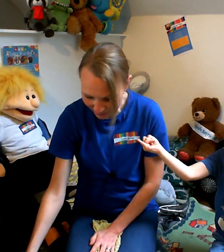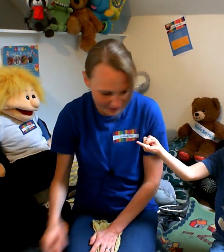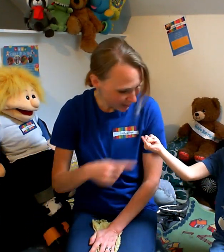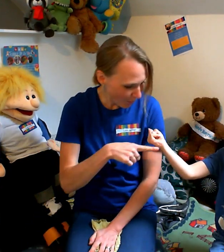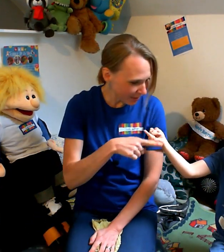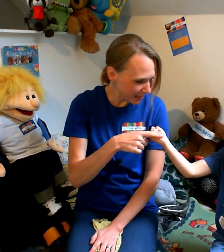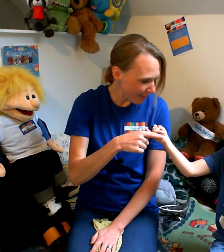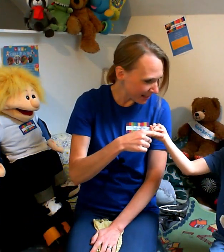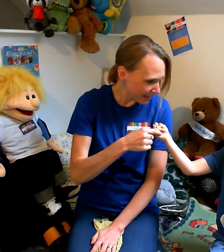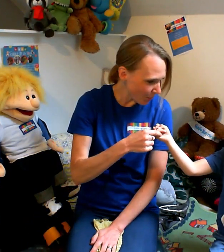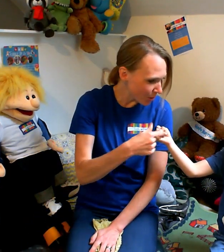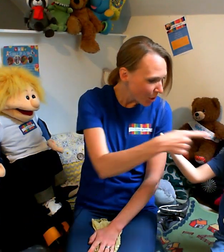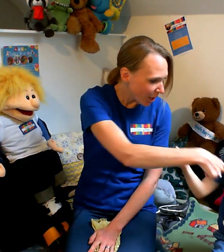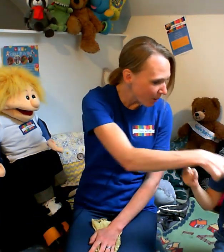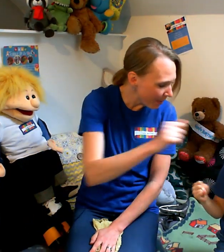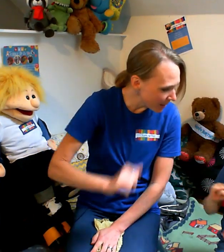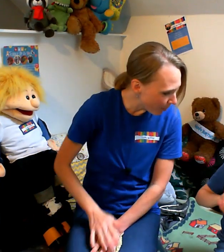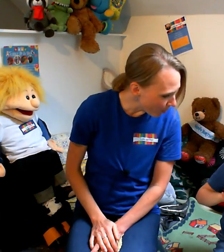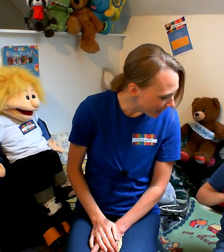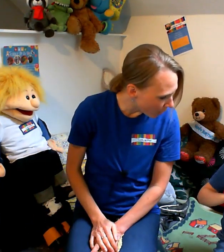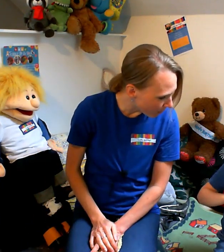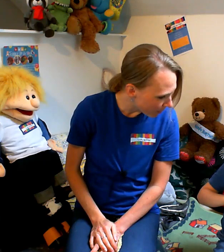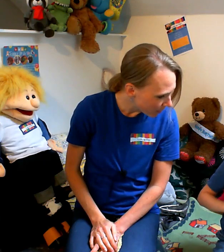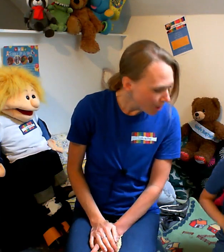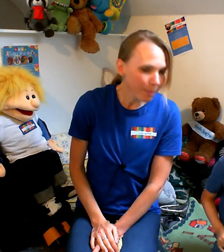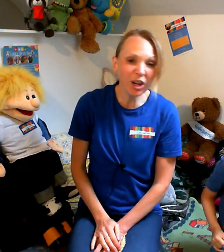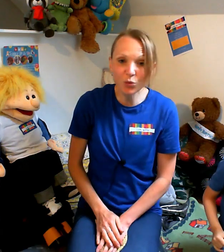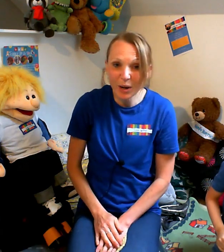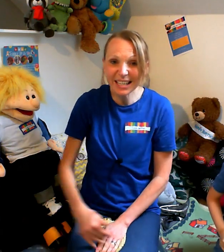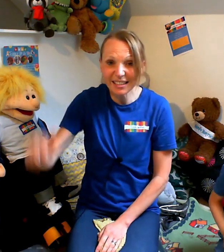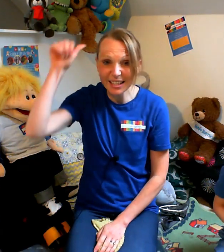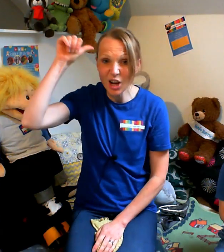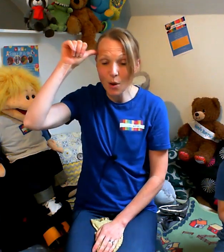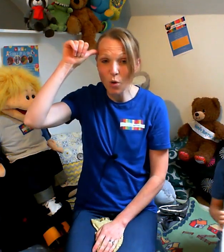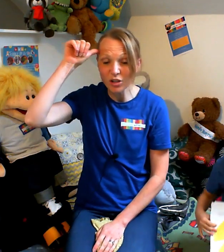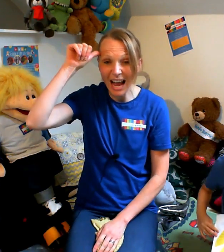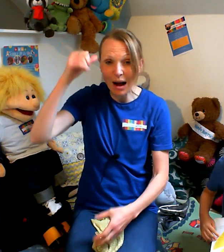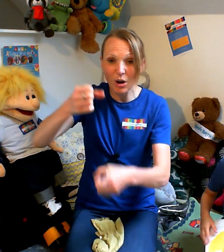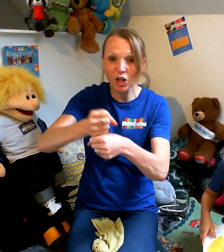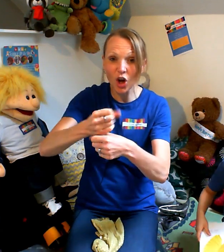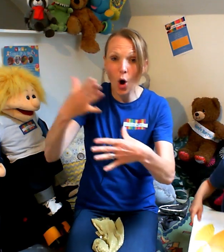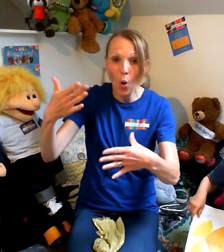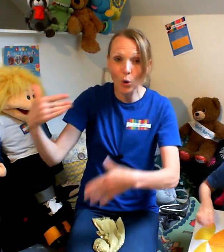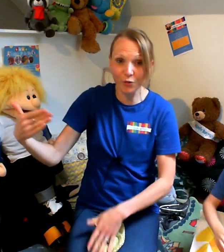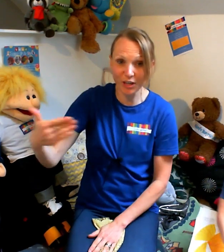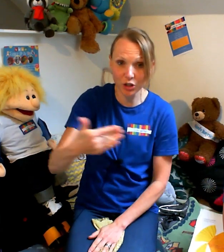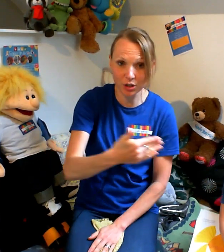This one? Did you bite this one? Yeah. Can we pick the ball back up? Because we need to know what our goldfish is looking